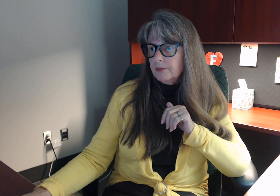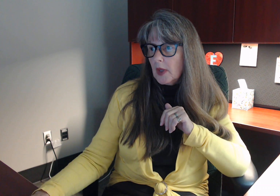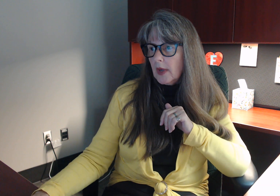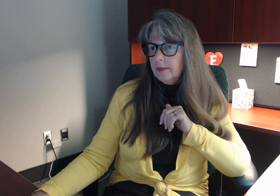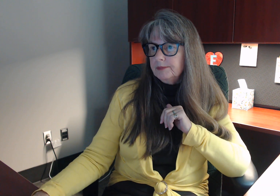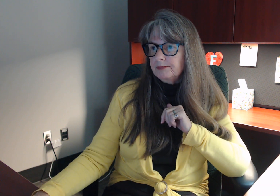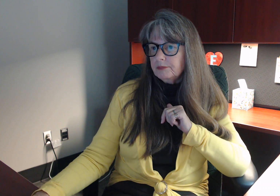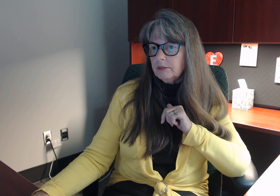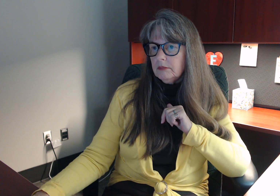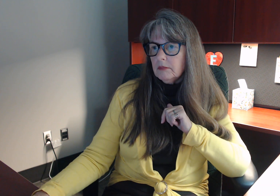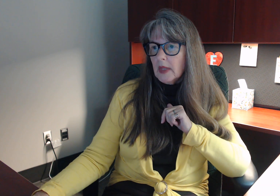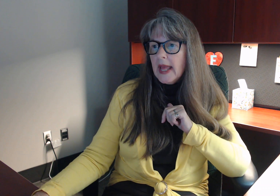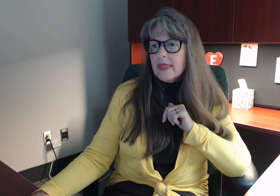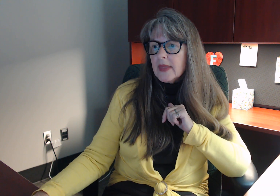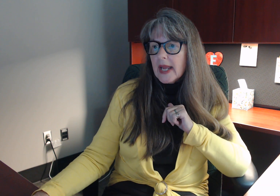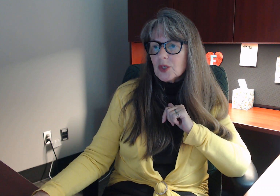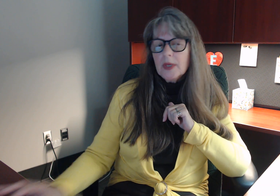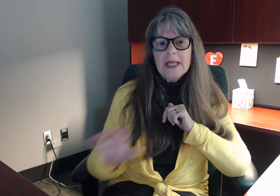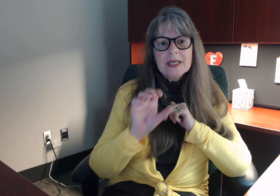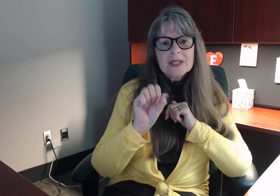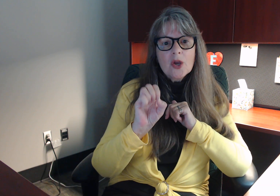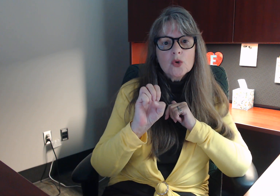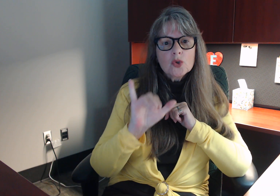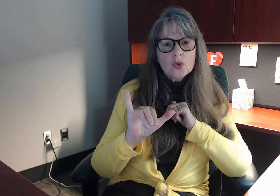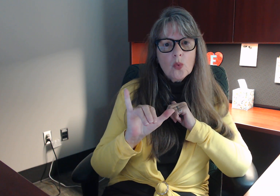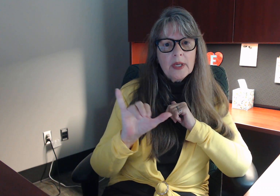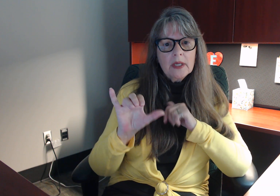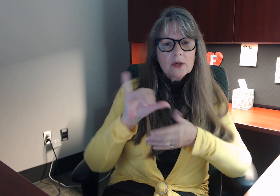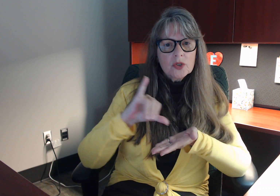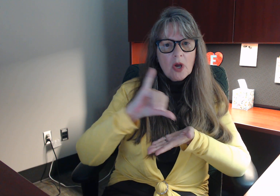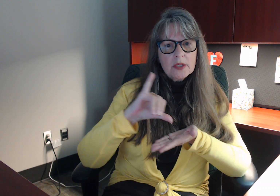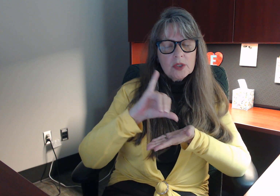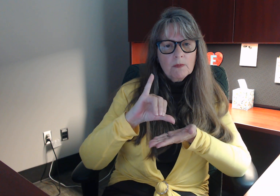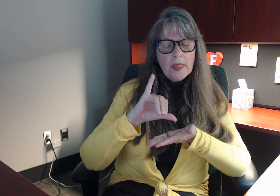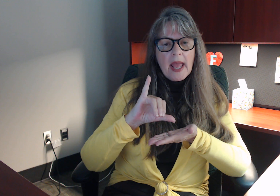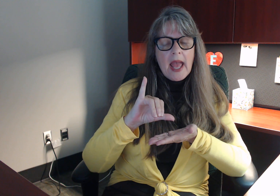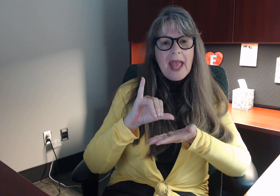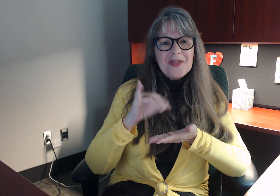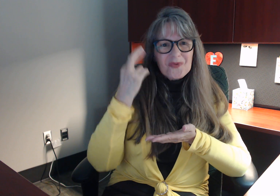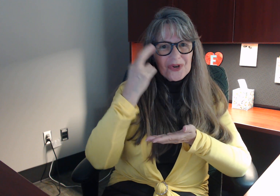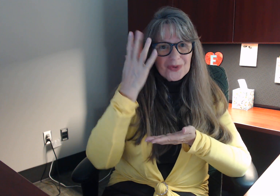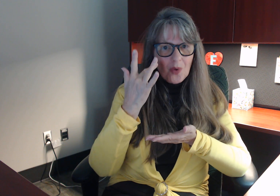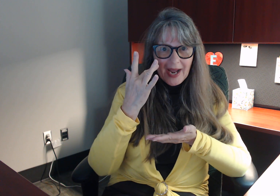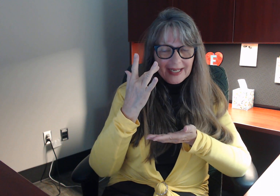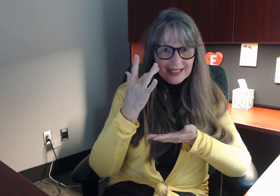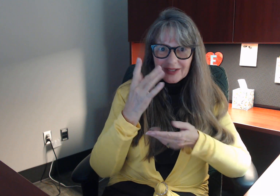Okay. Then the next one is soy sauce. And the reason why it'll